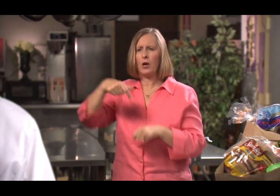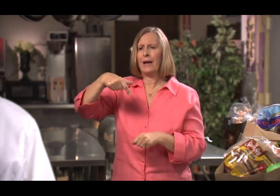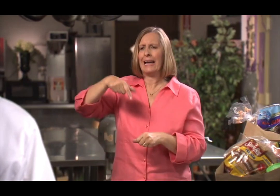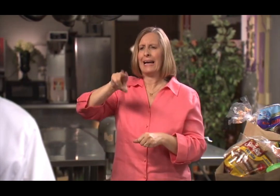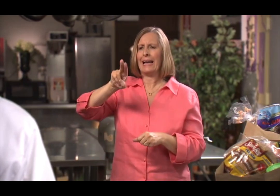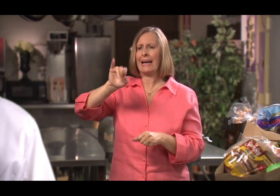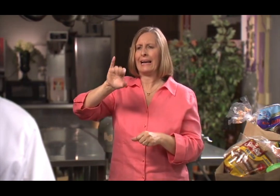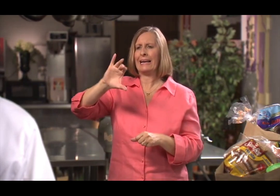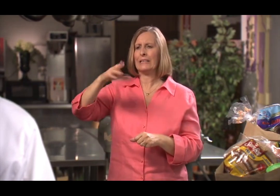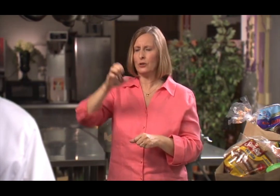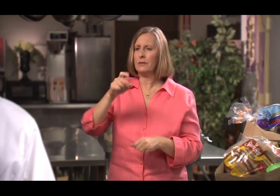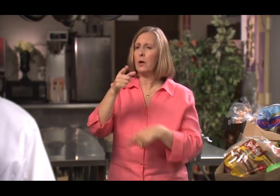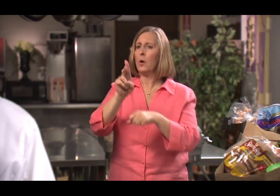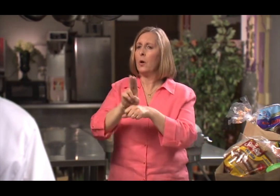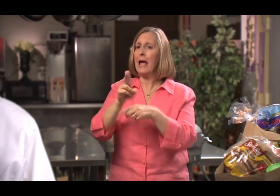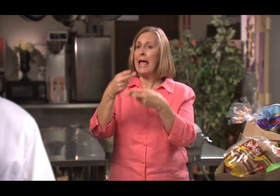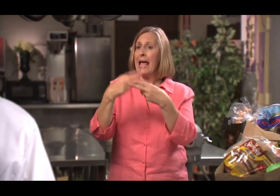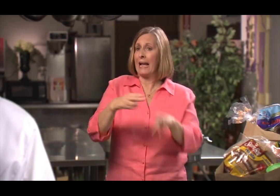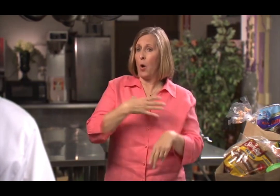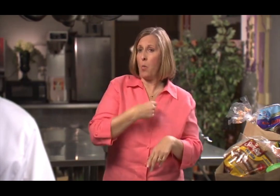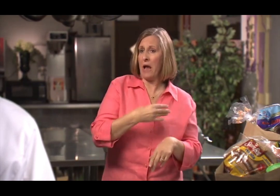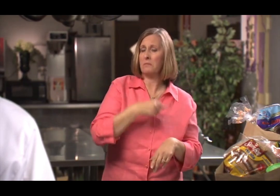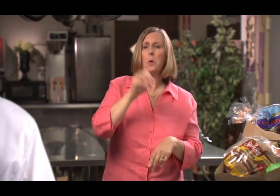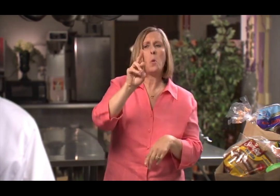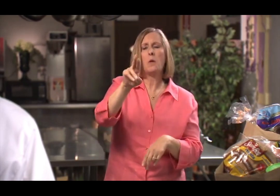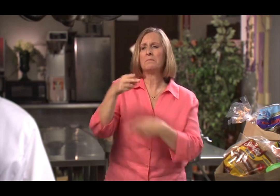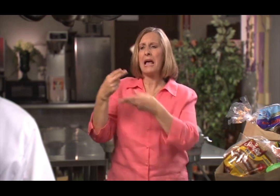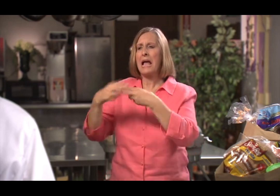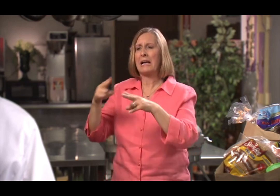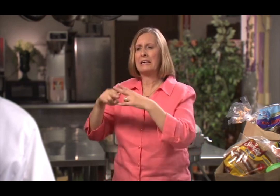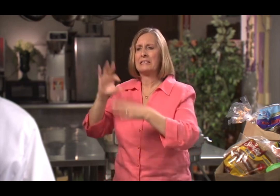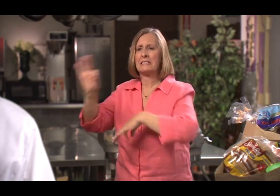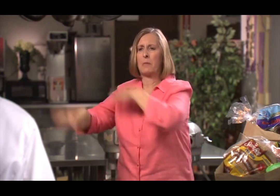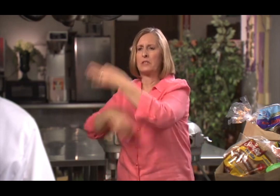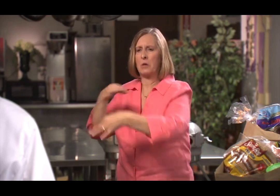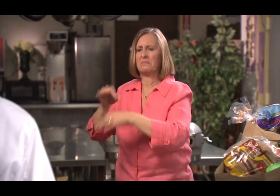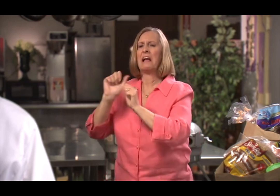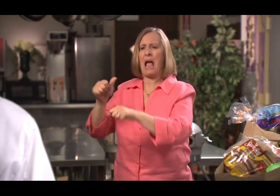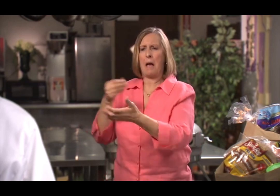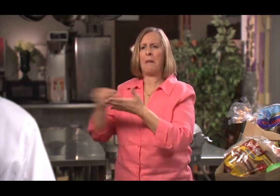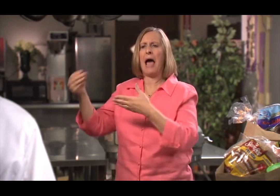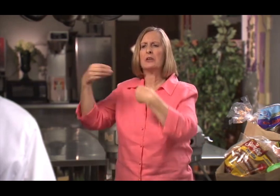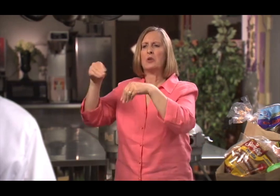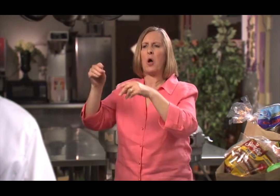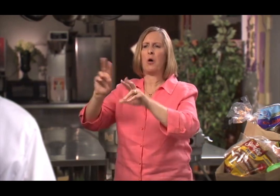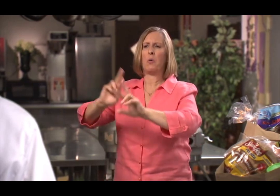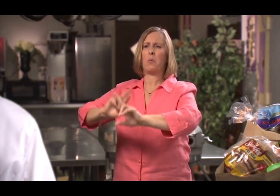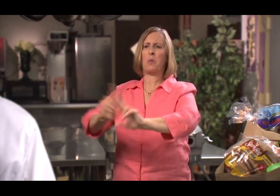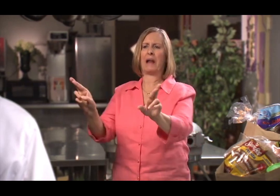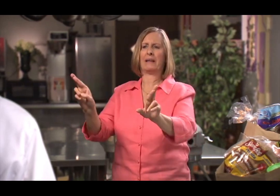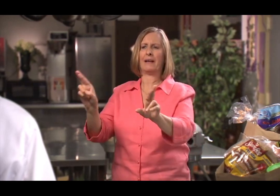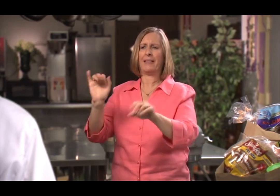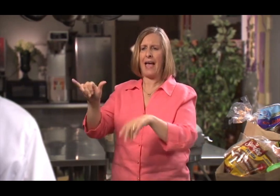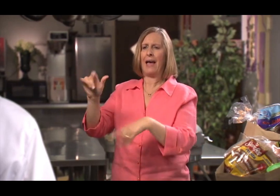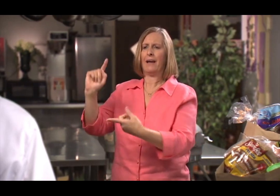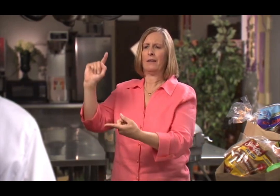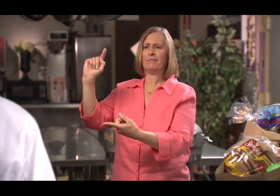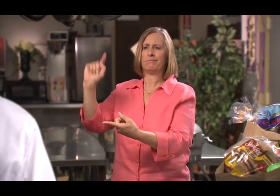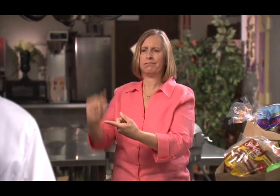Remember in quiche, I reduced the fat and calories by using egg whites or store-bought ready-to-use